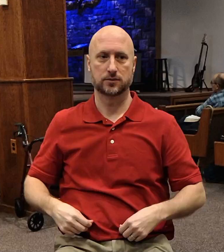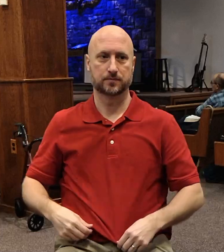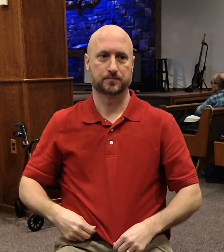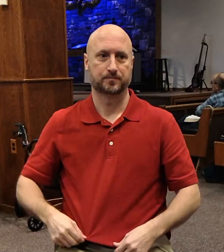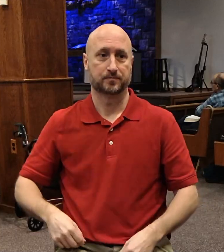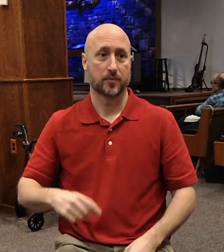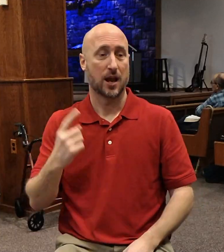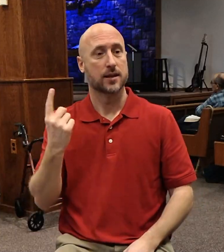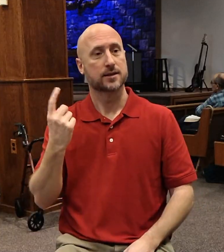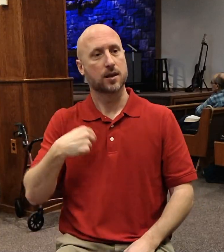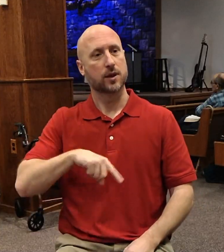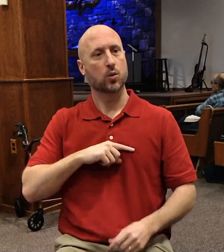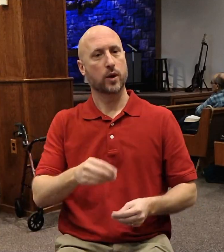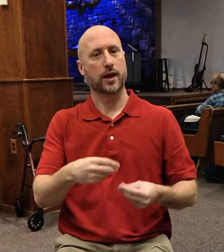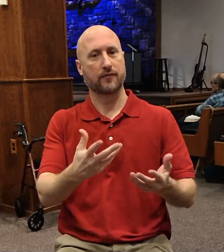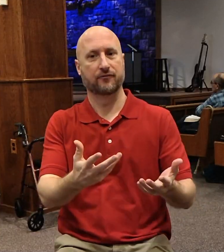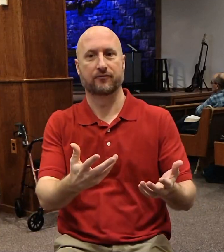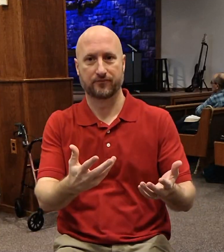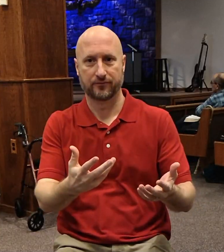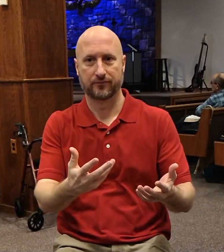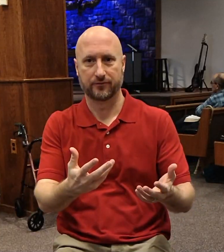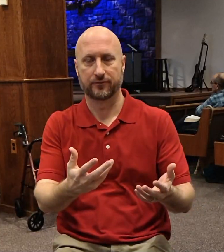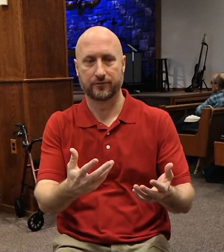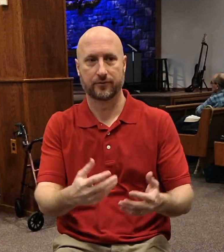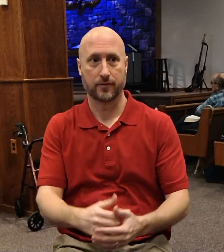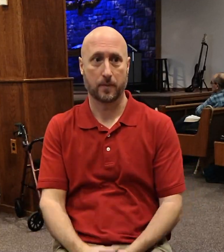given, bestowed.